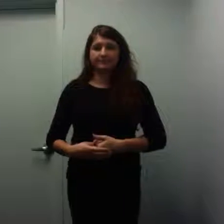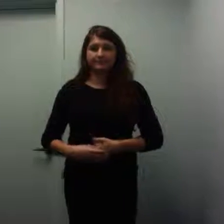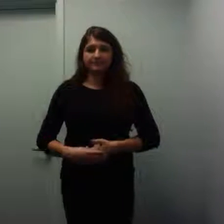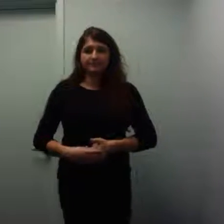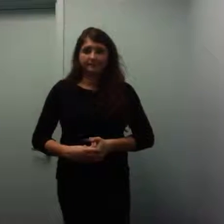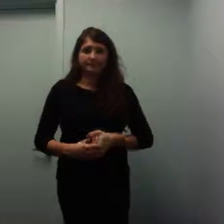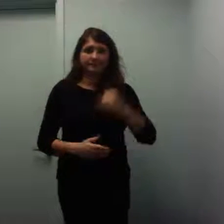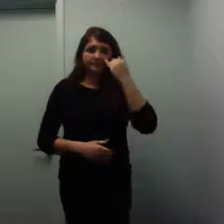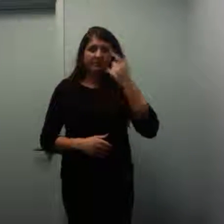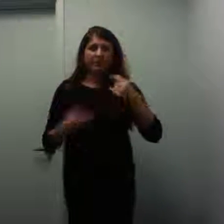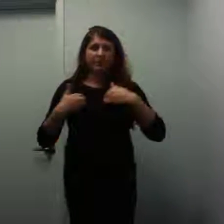point,